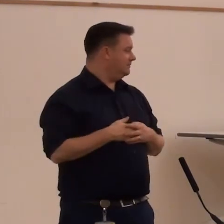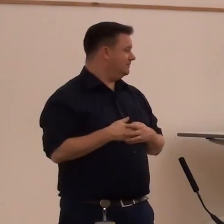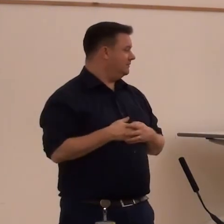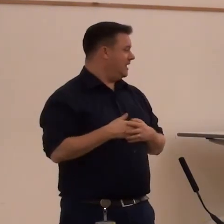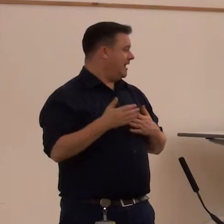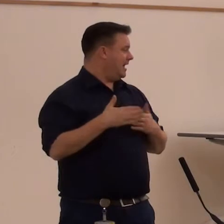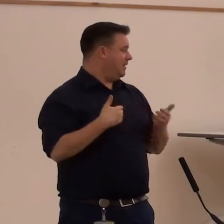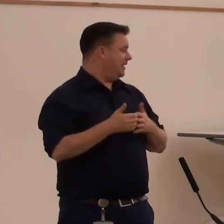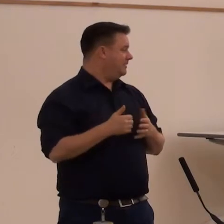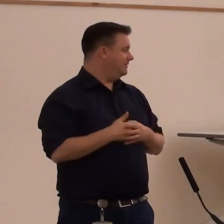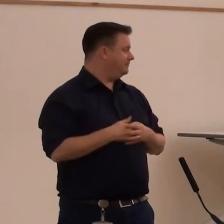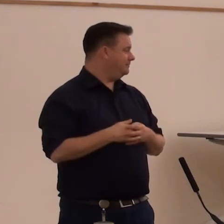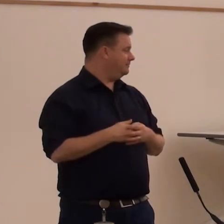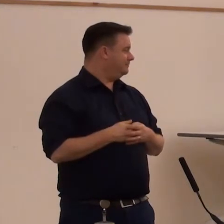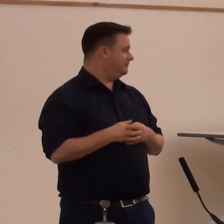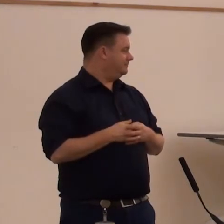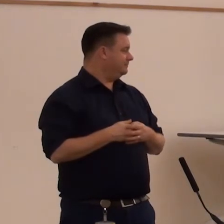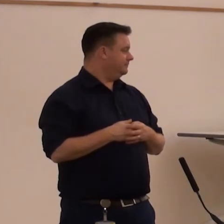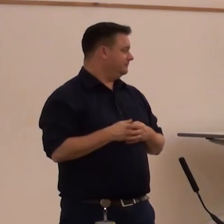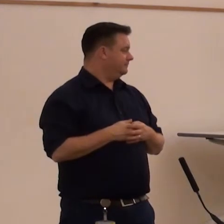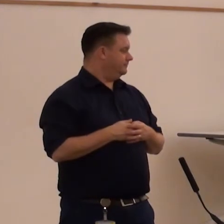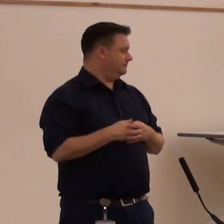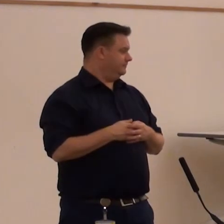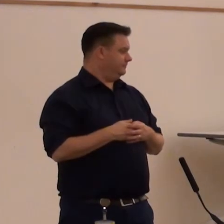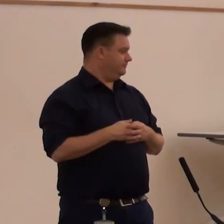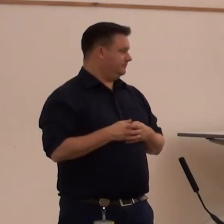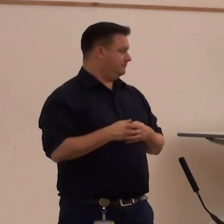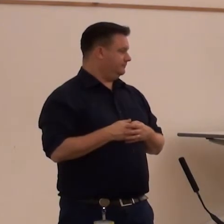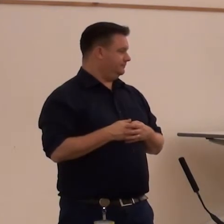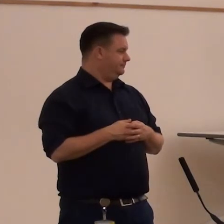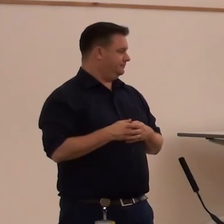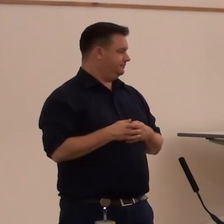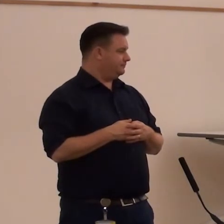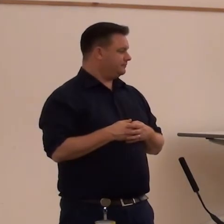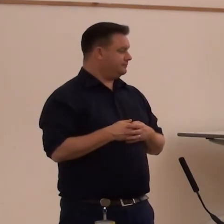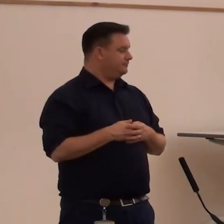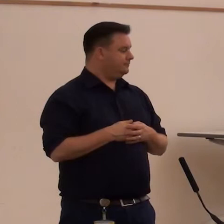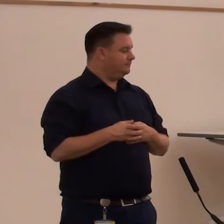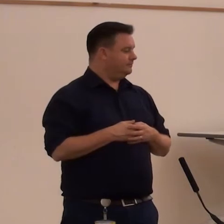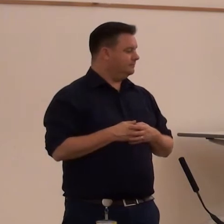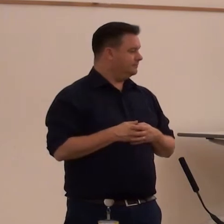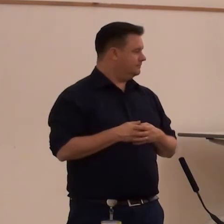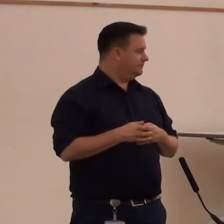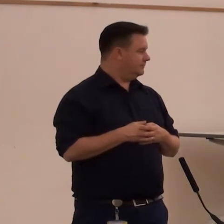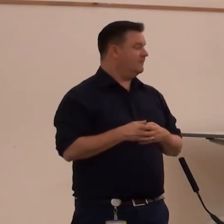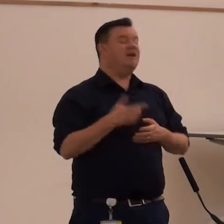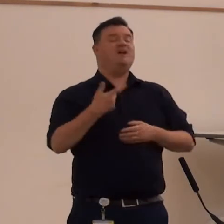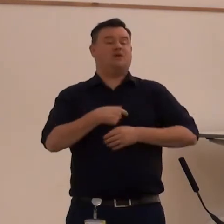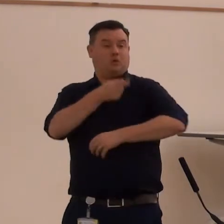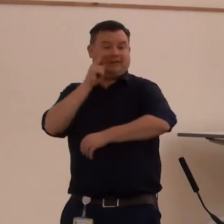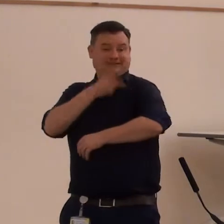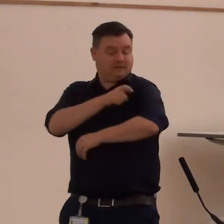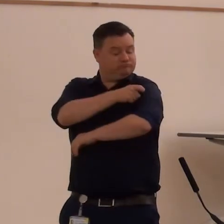But anyway, this is a general idea. You'll see there we've got more of the places we went to on